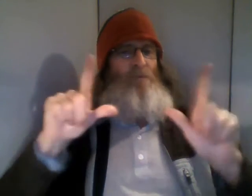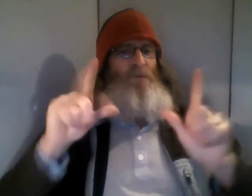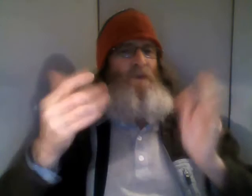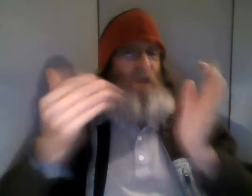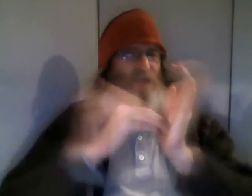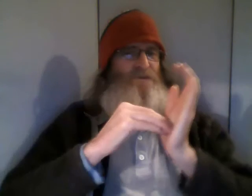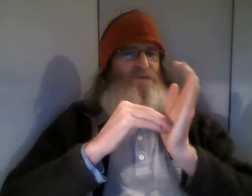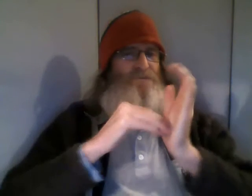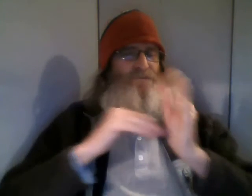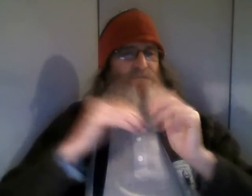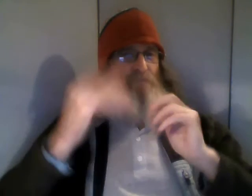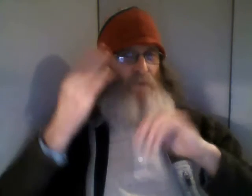not all.